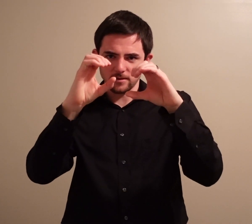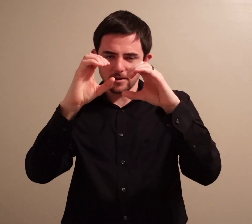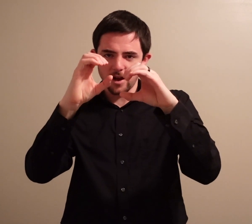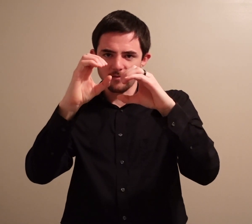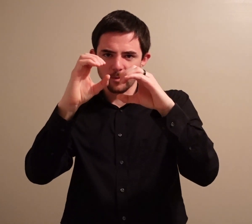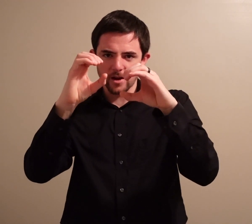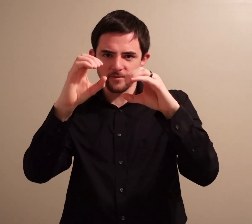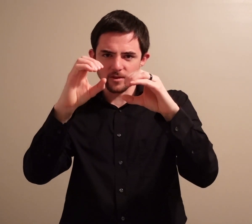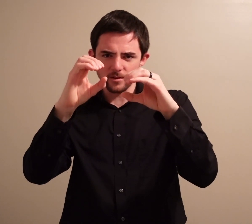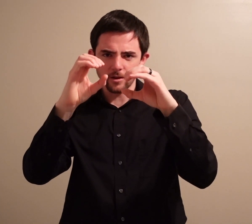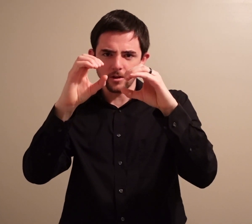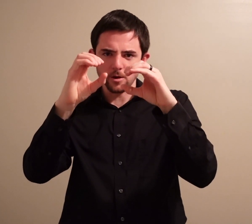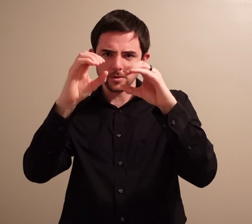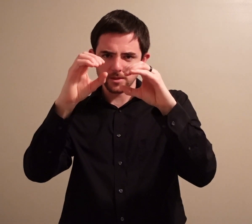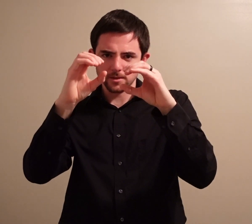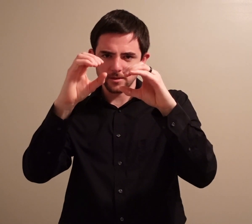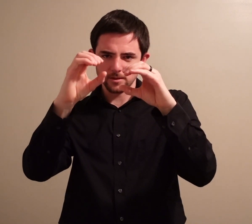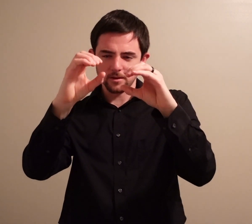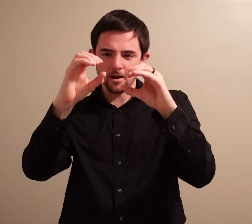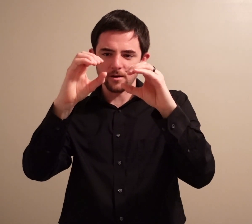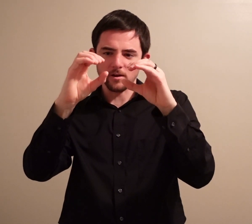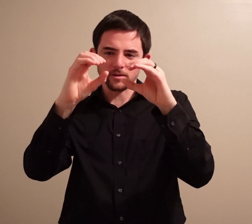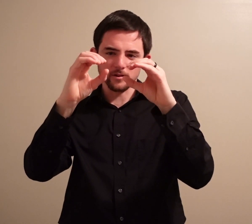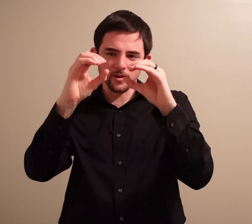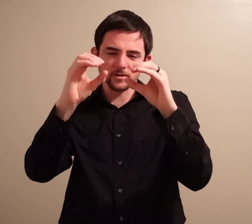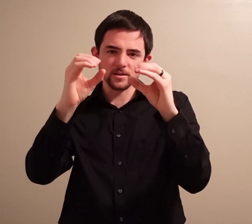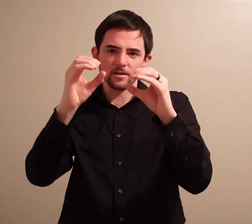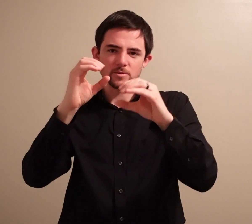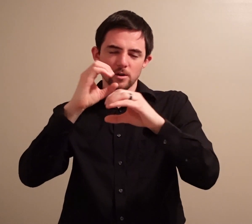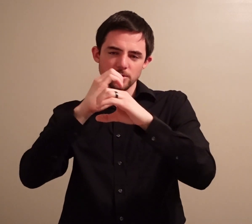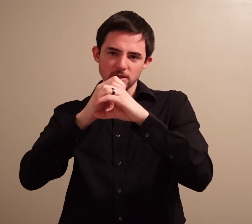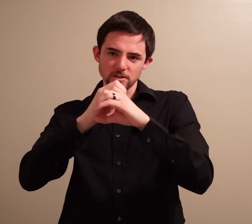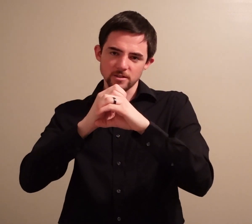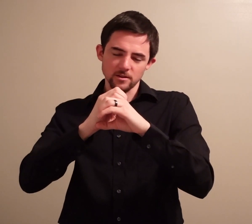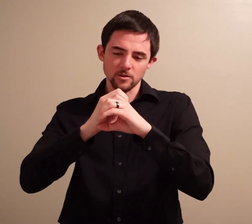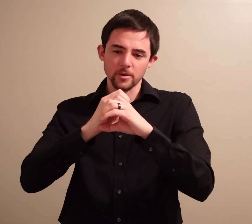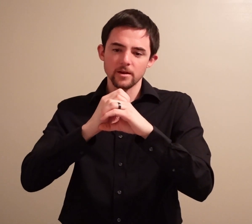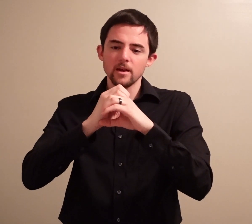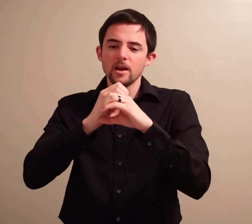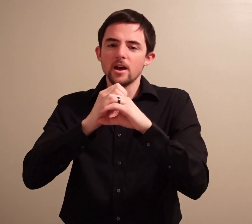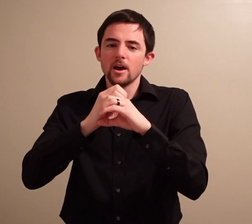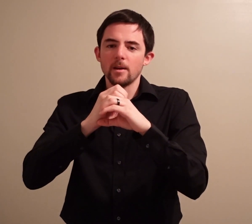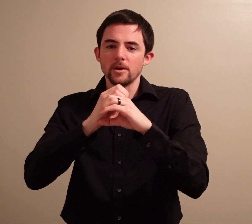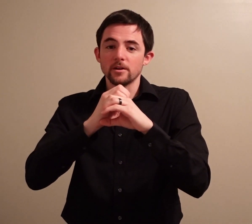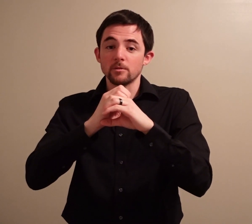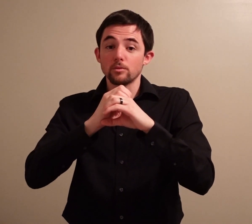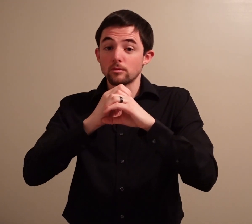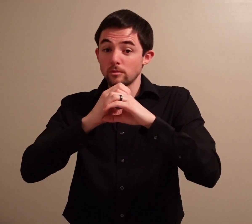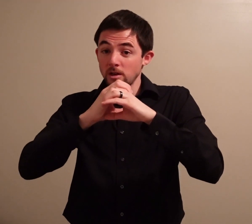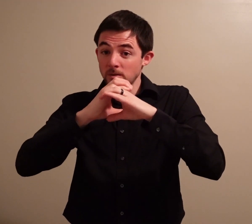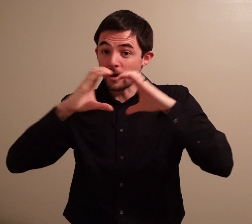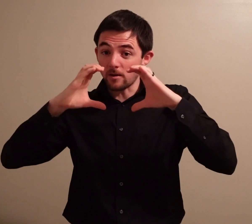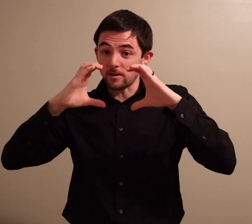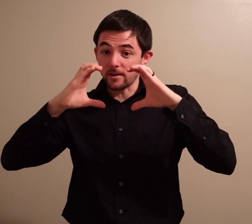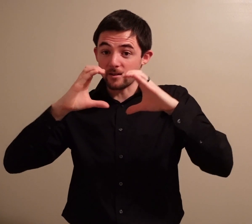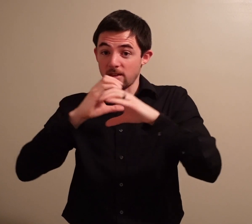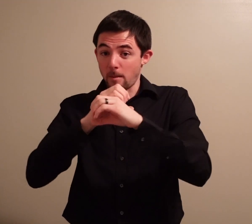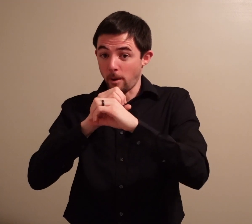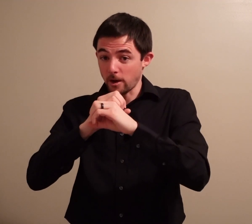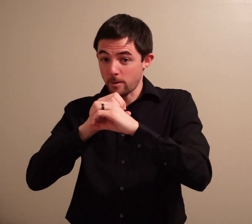going to have them kind of close. Their fingers and thumbs are almost touching a little bit. But you're going to bring them out like that body part